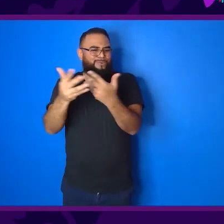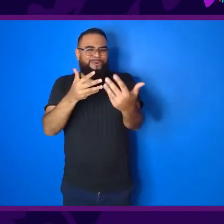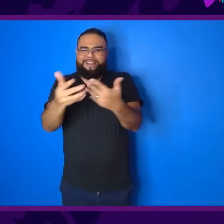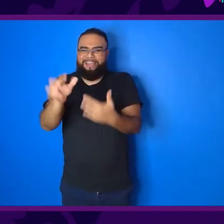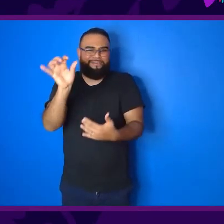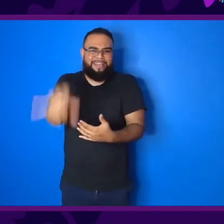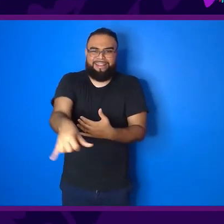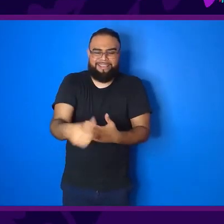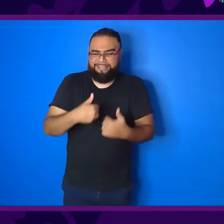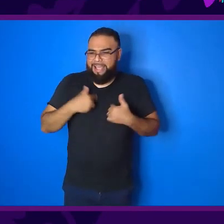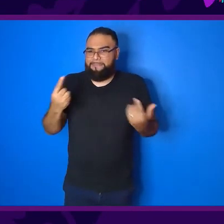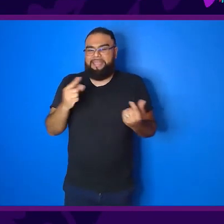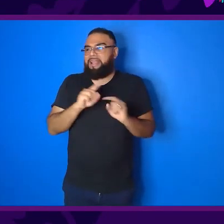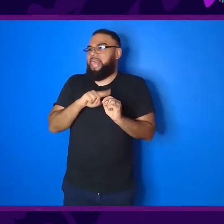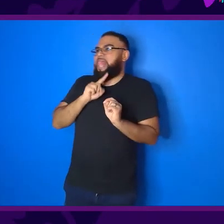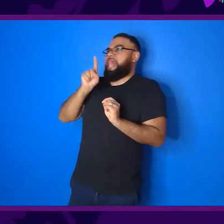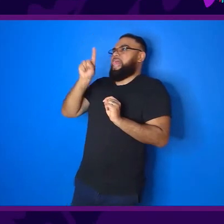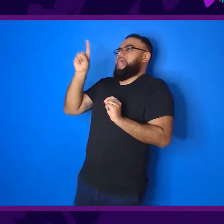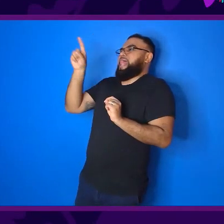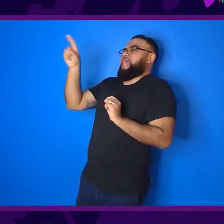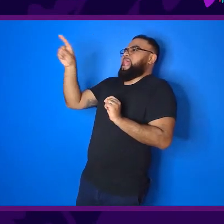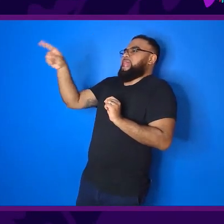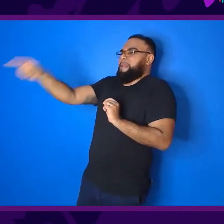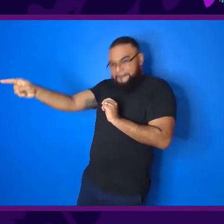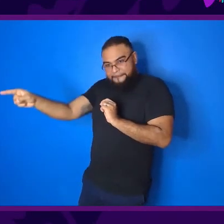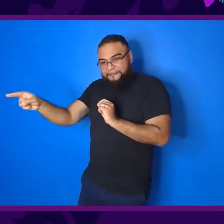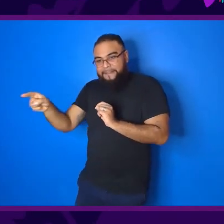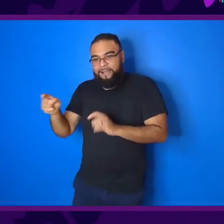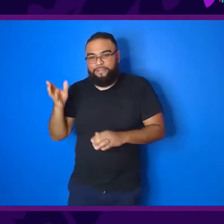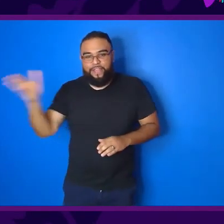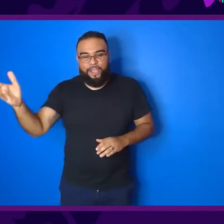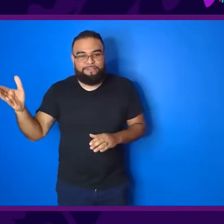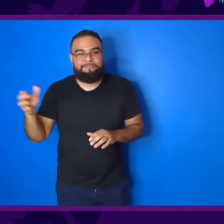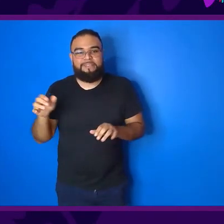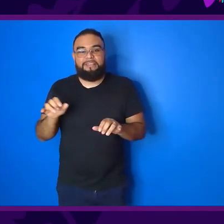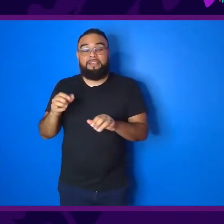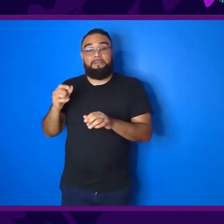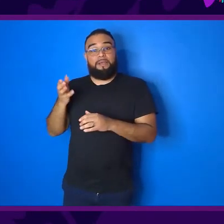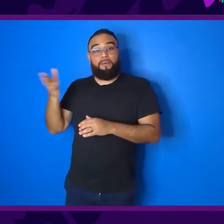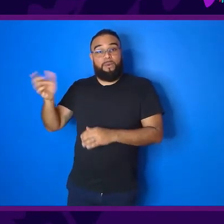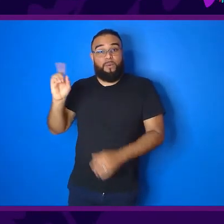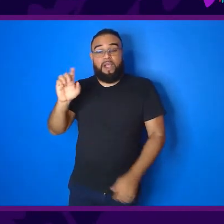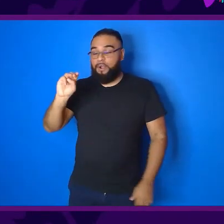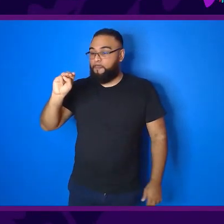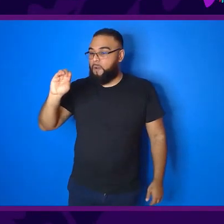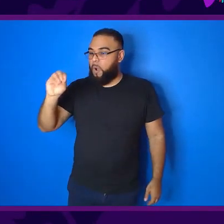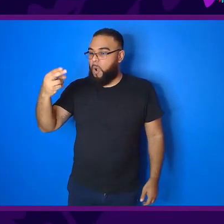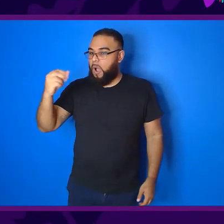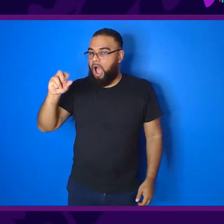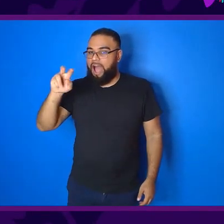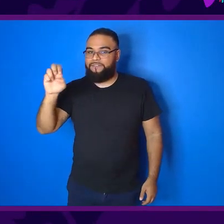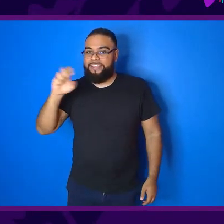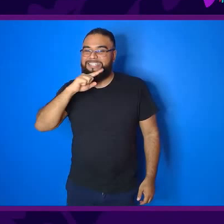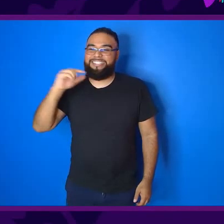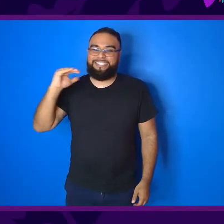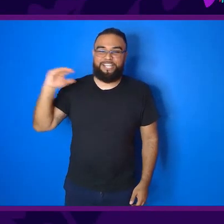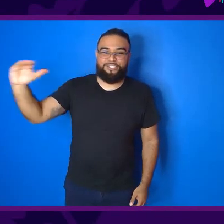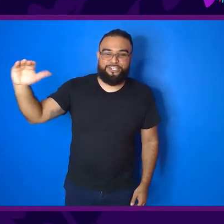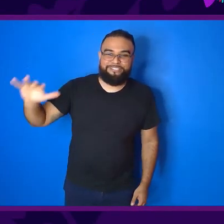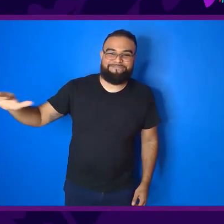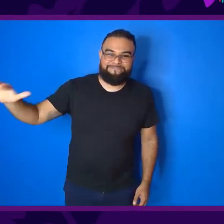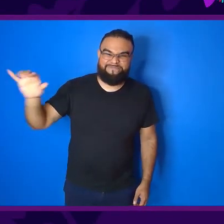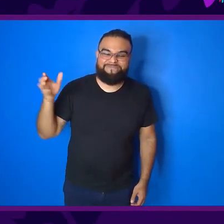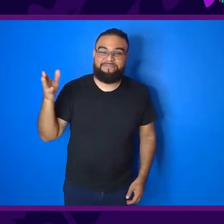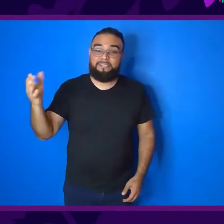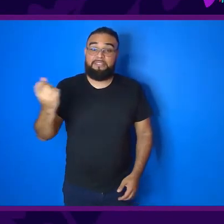here, and I'm wandering around. I'm in the Mojave Desert, and I've been thinking, the only thing that really scares me about this